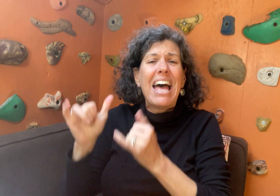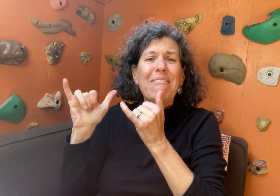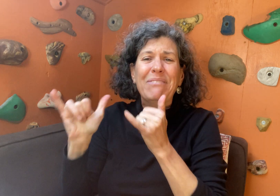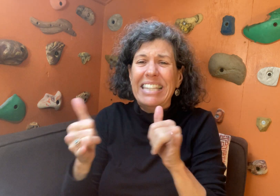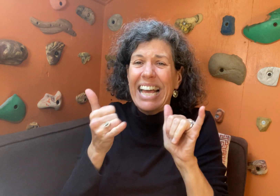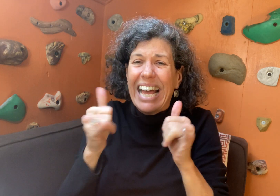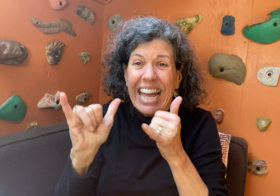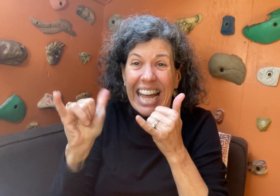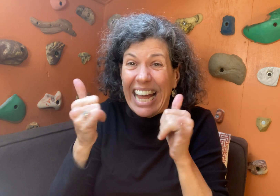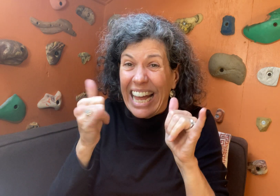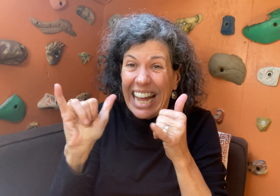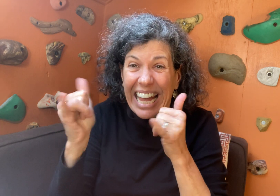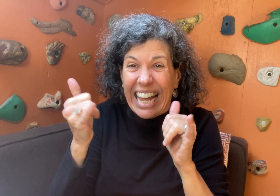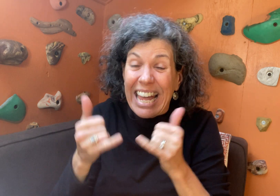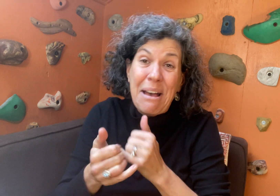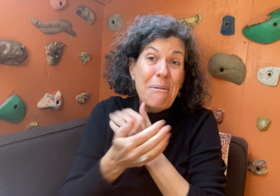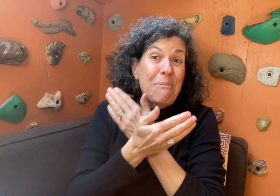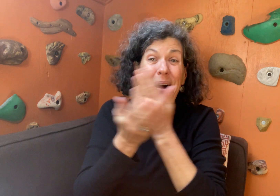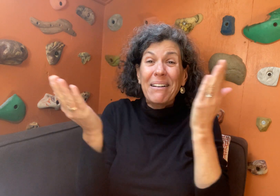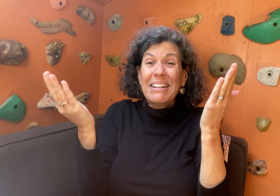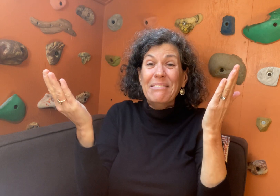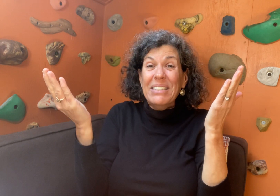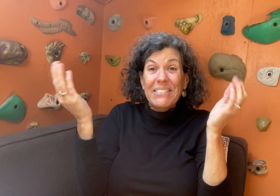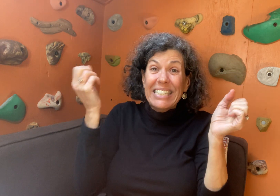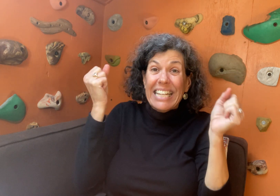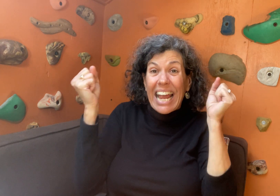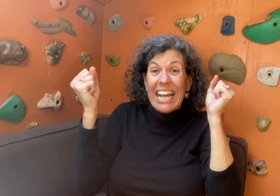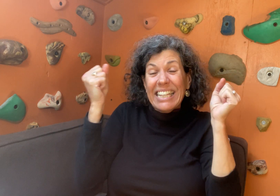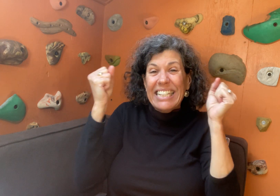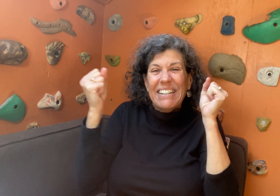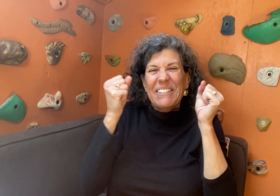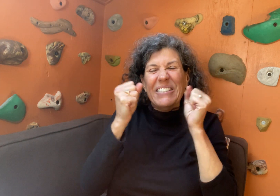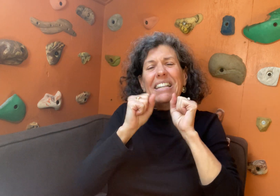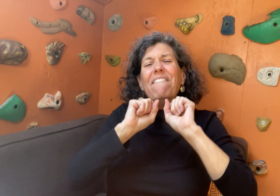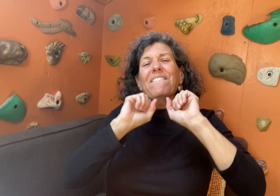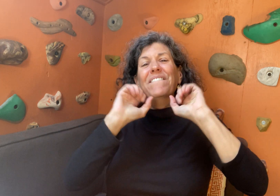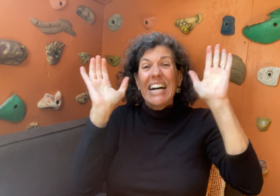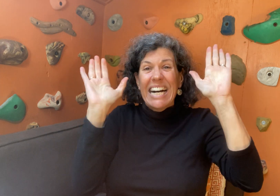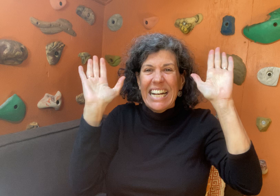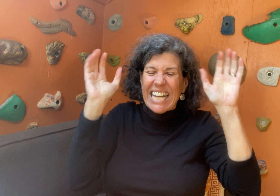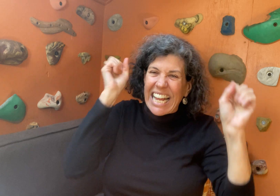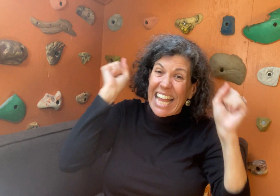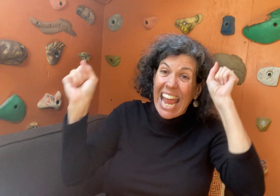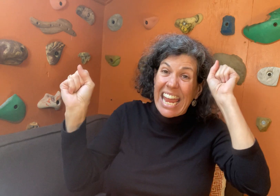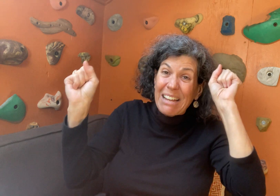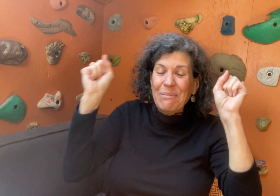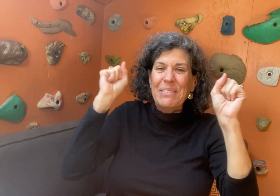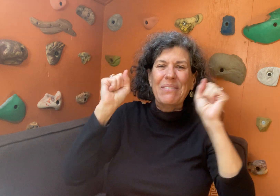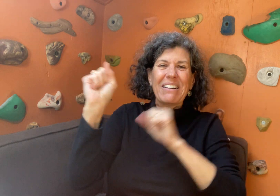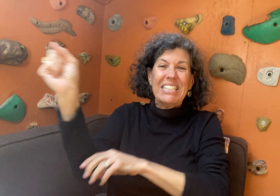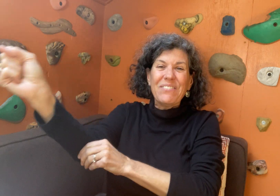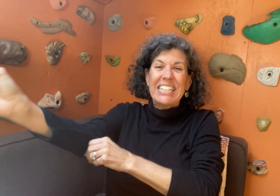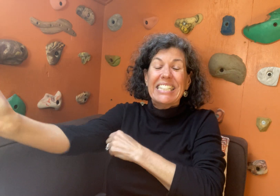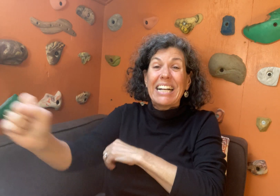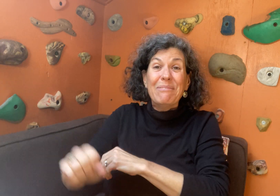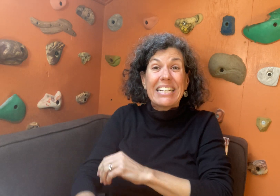and play. Welcome to a daily dose of fun and games where it's fun to come